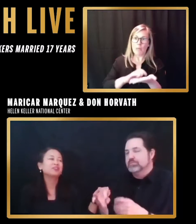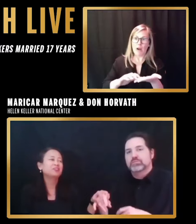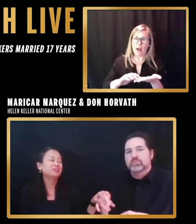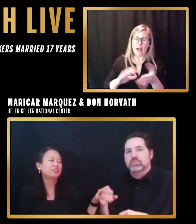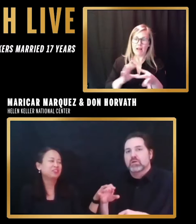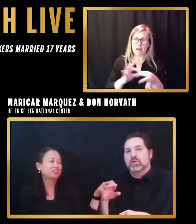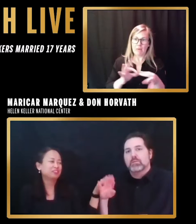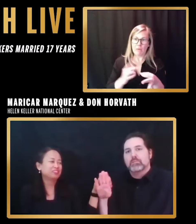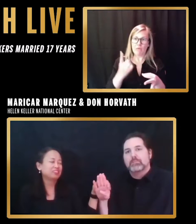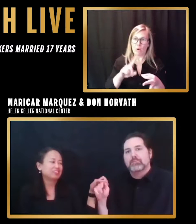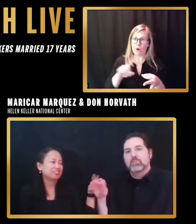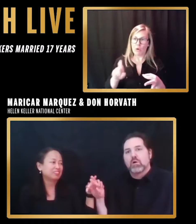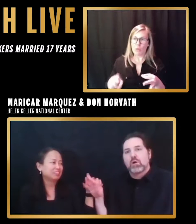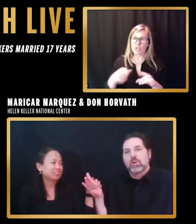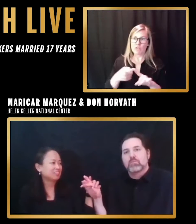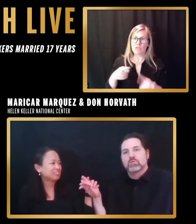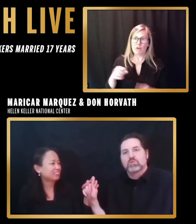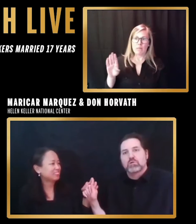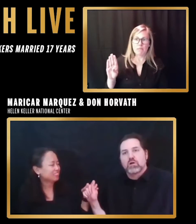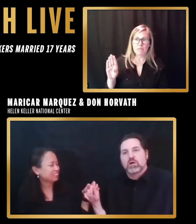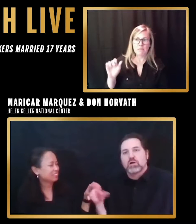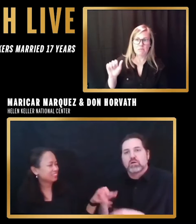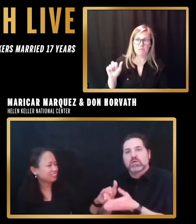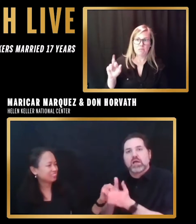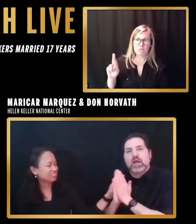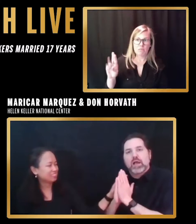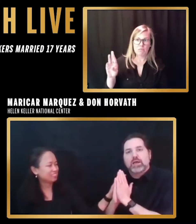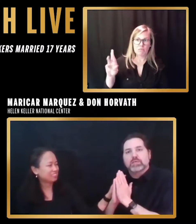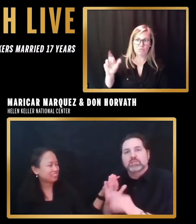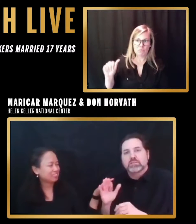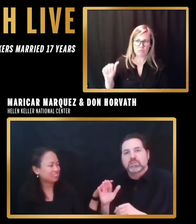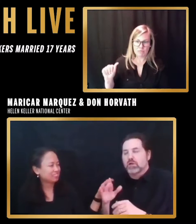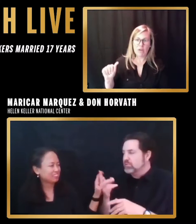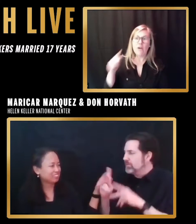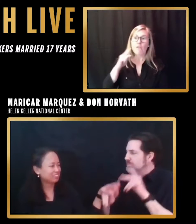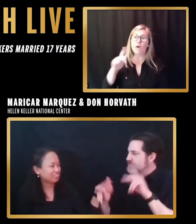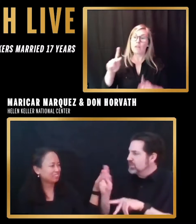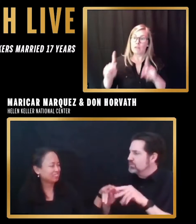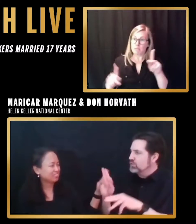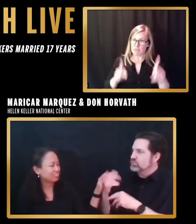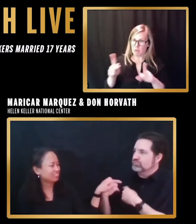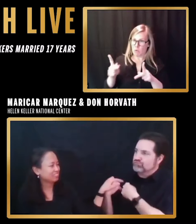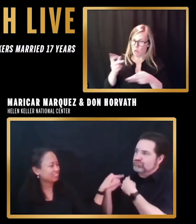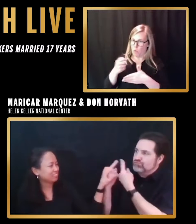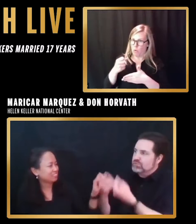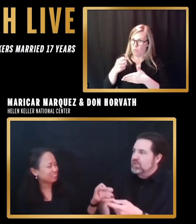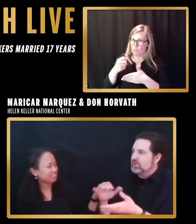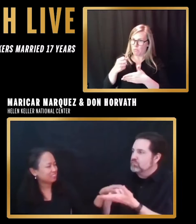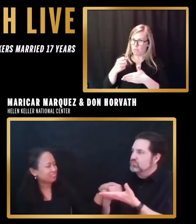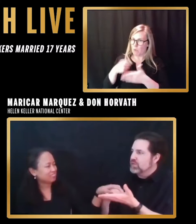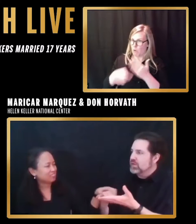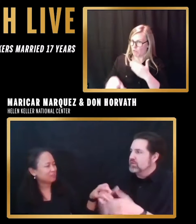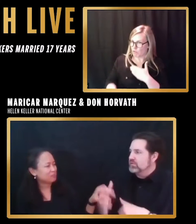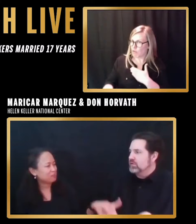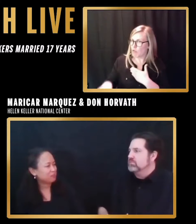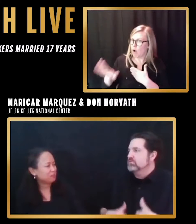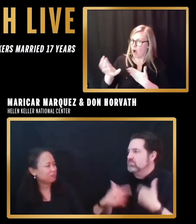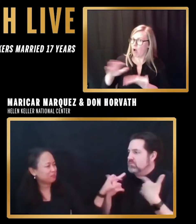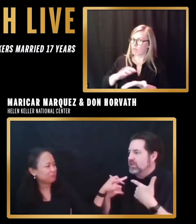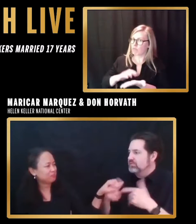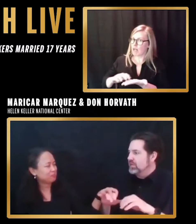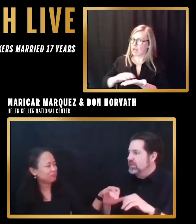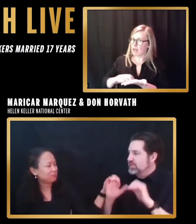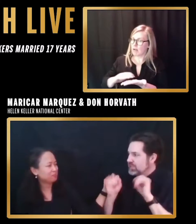from Barbara who asks, for those people that have been using Braille their whole lives, can the fastest